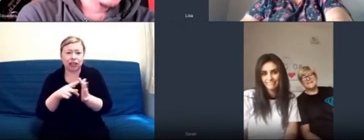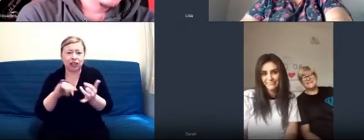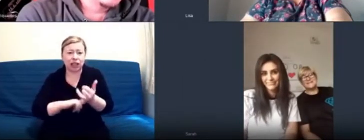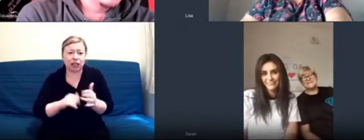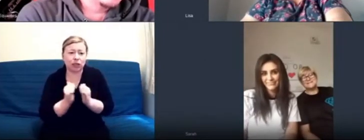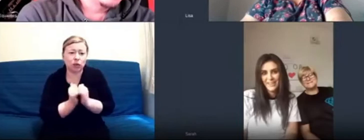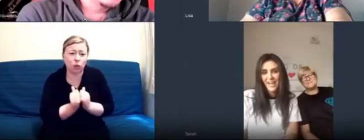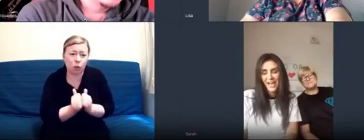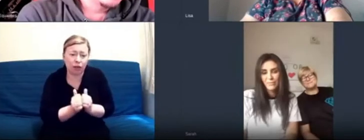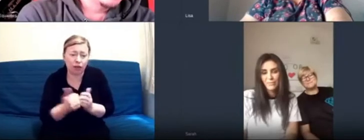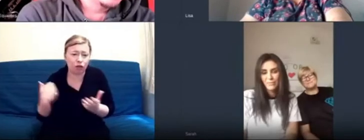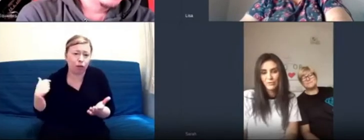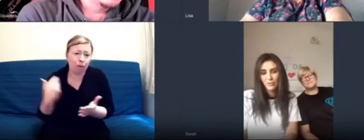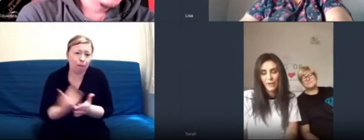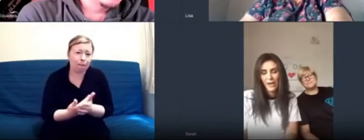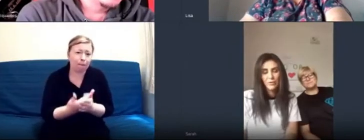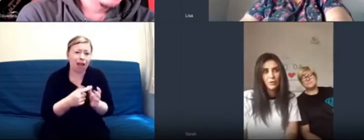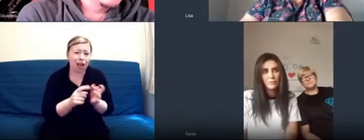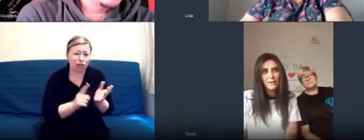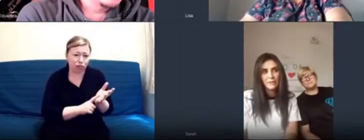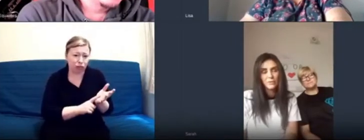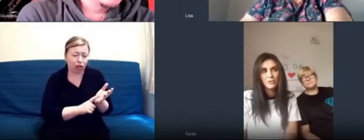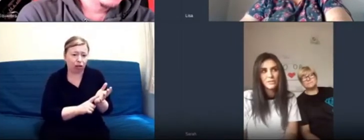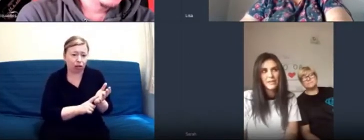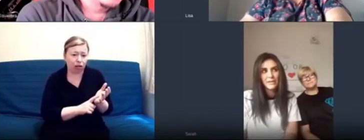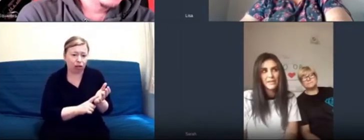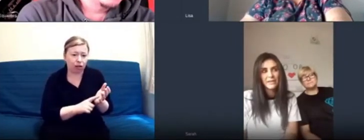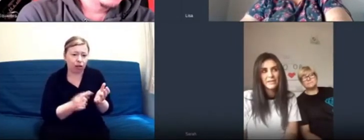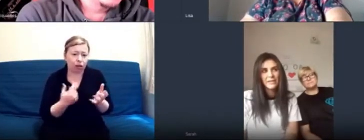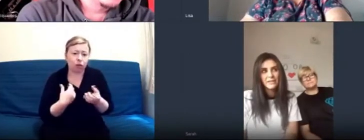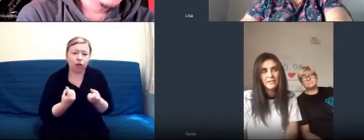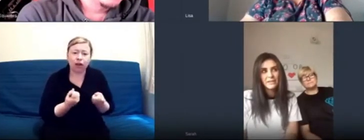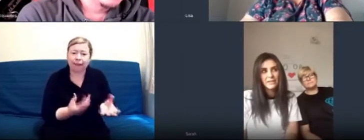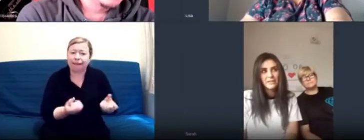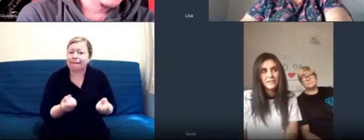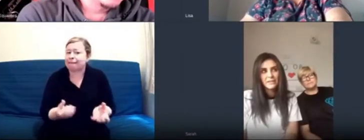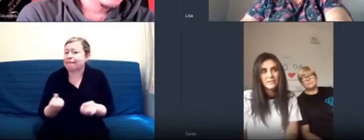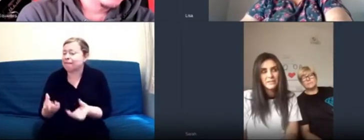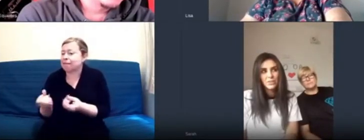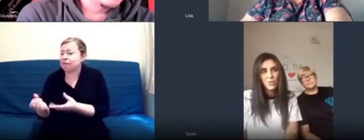Wow. And we've put out probably approximately